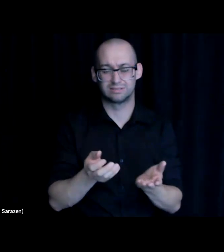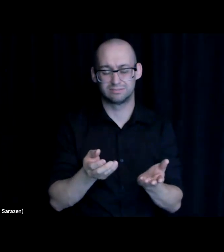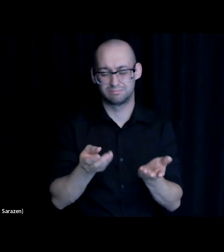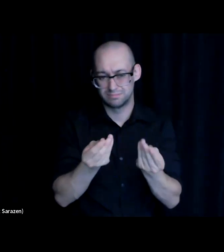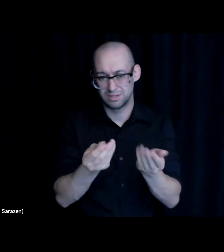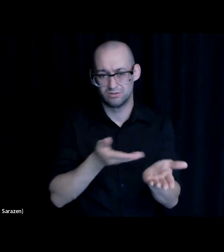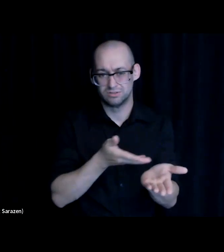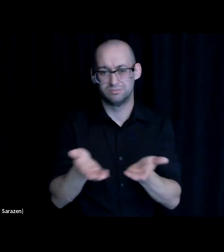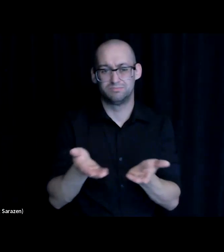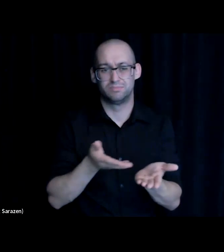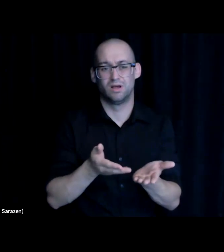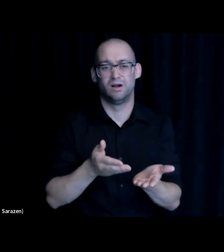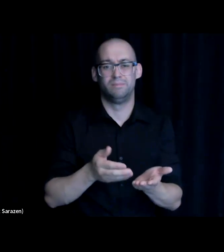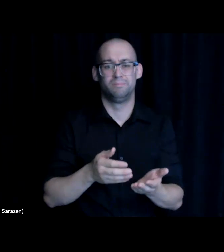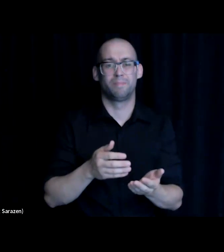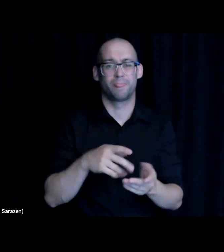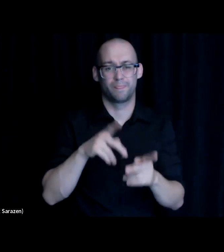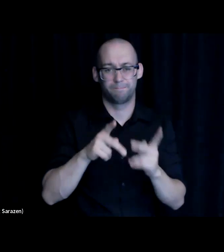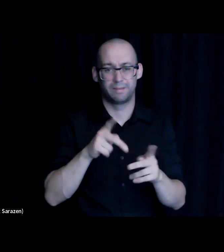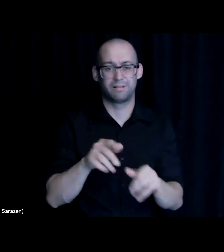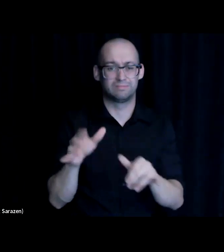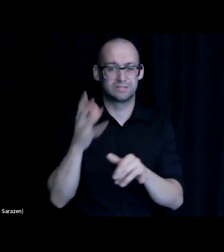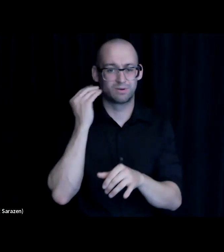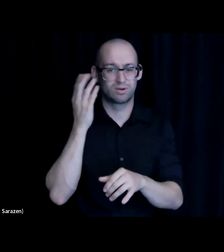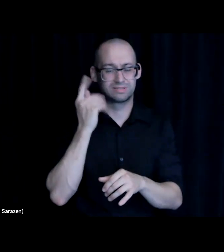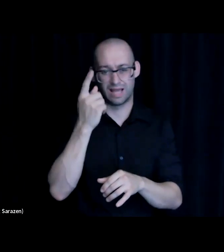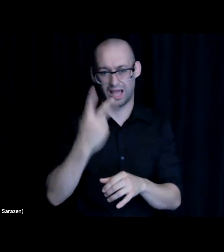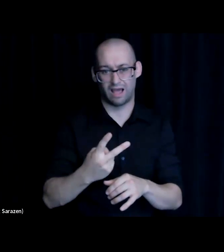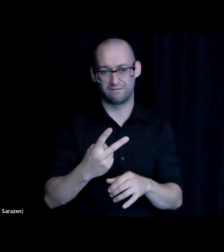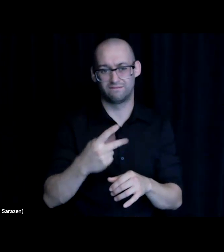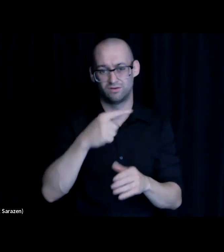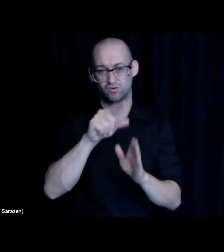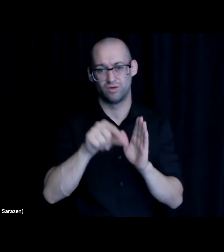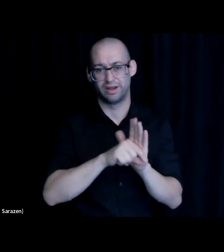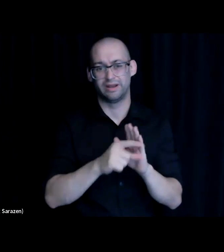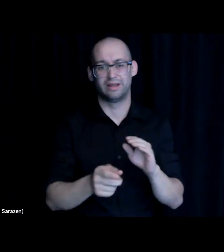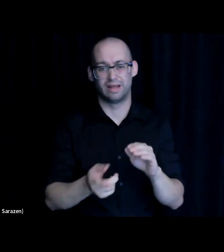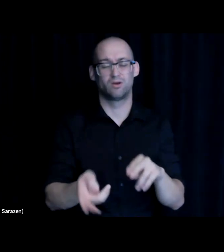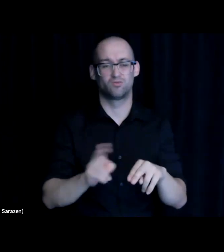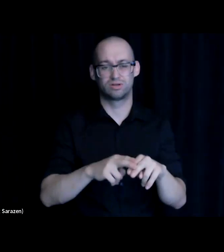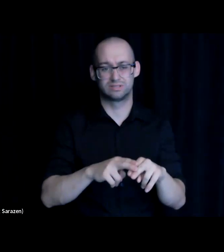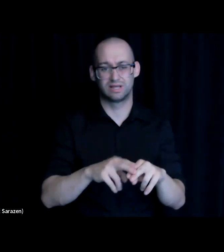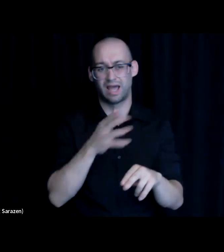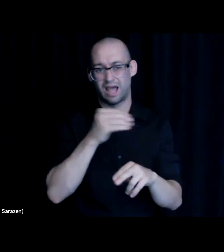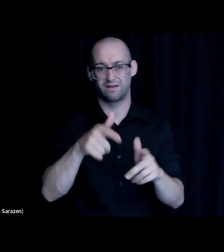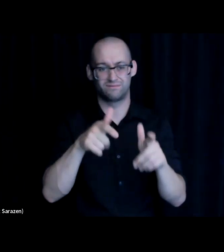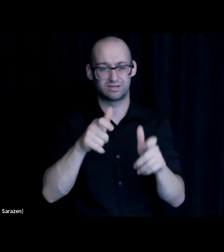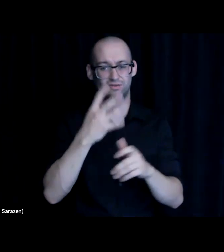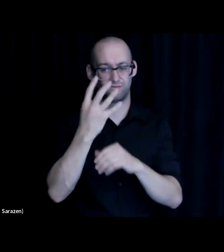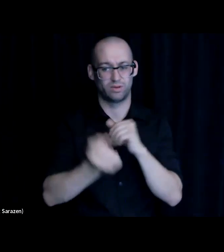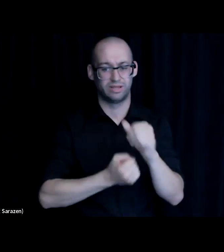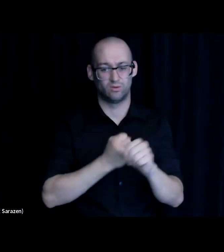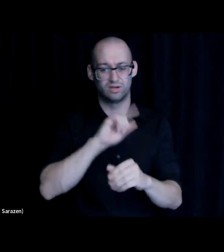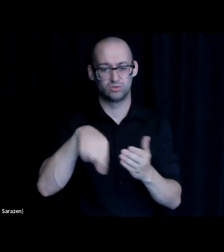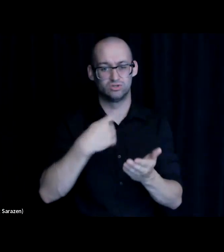average, students experience a half a letter grade improvement in their courses and a faster 4-year graduation rate among the students